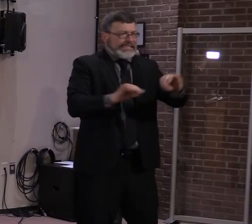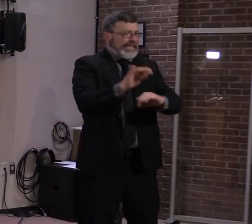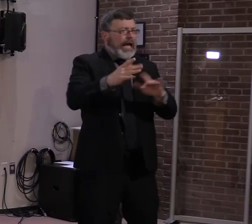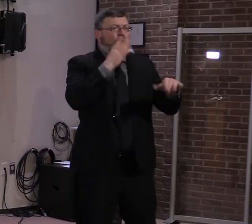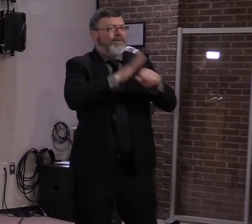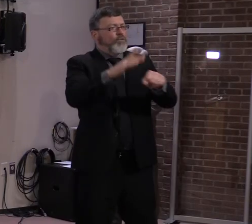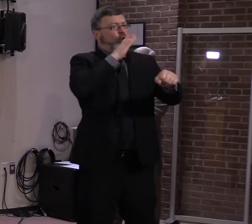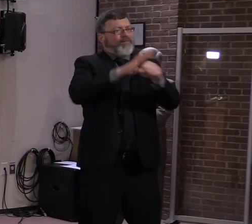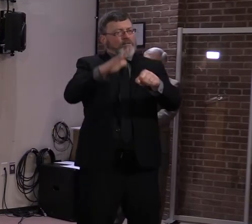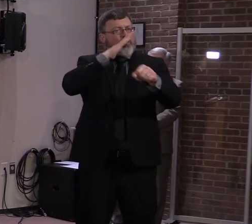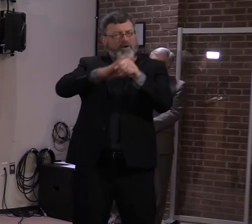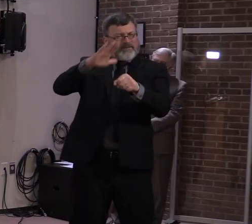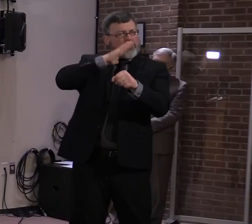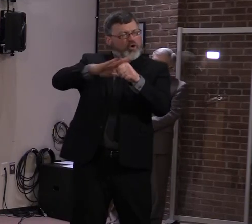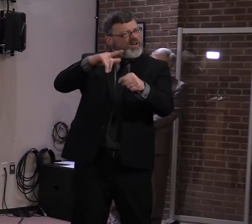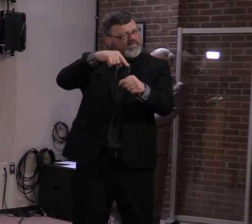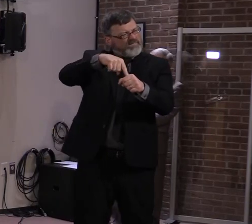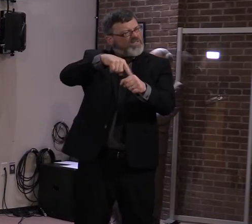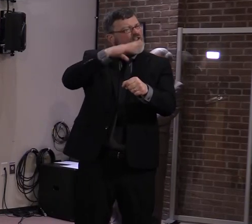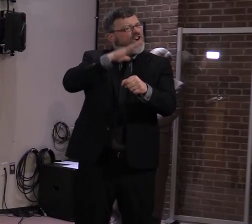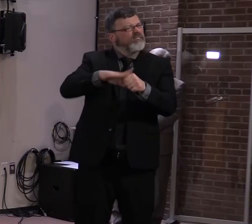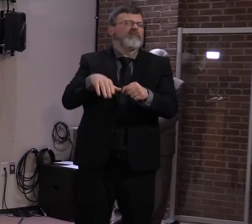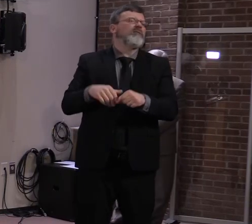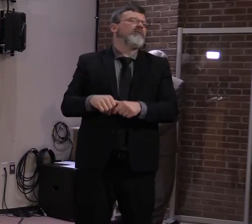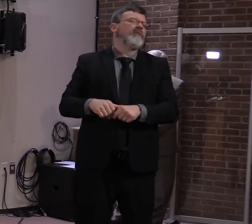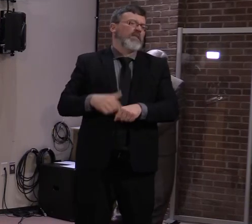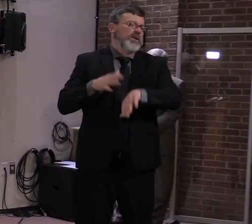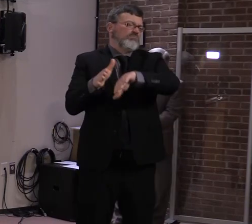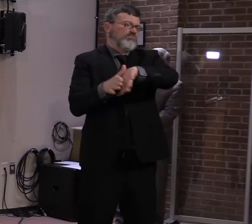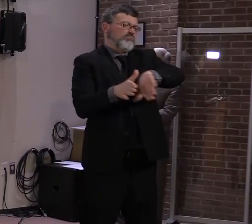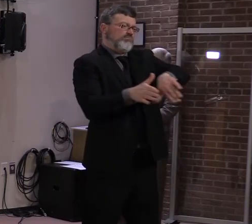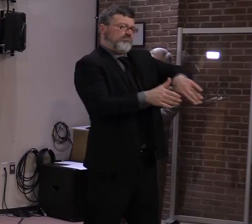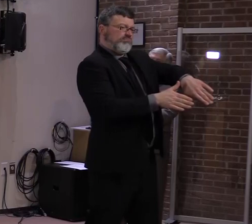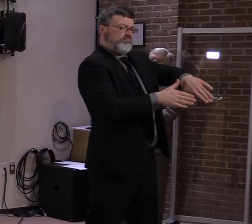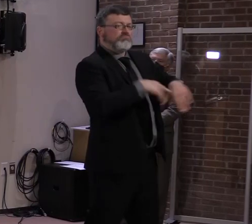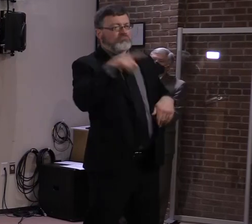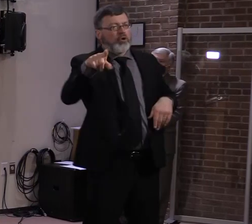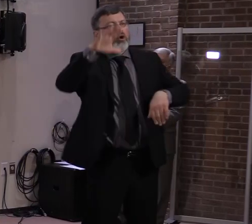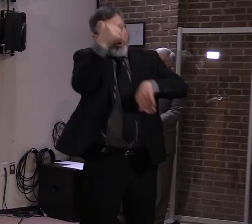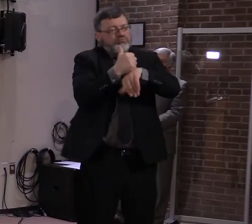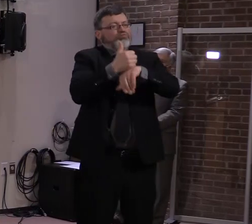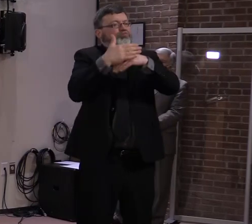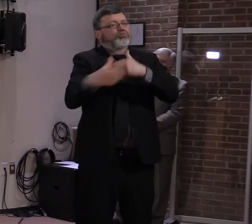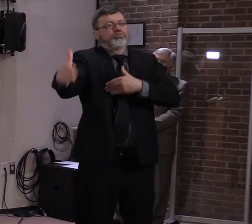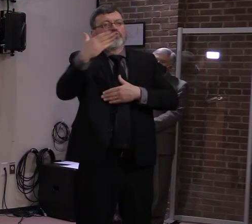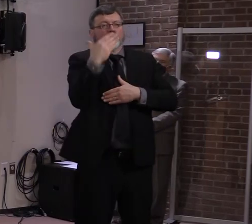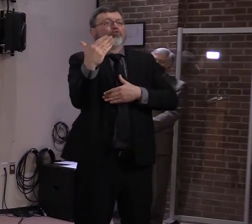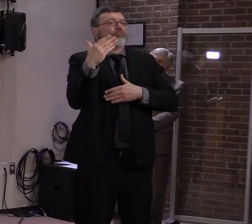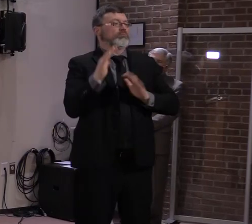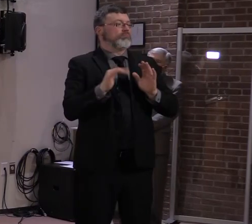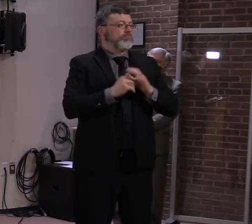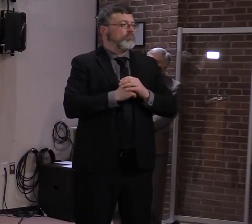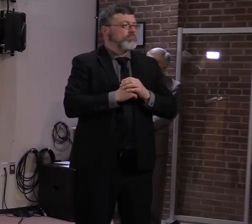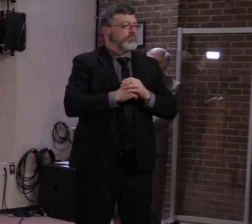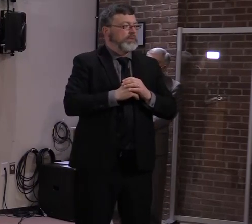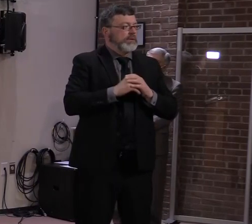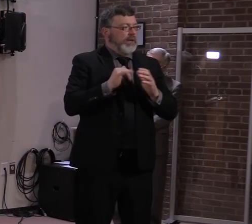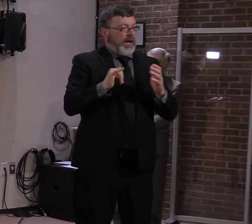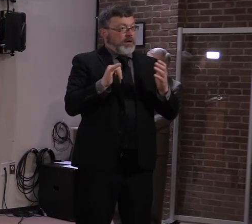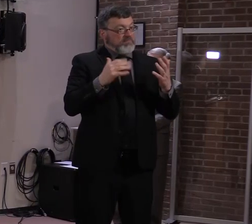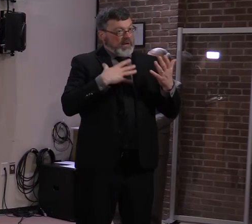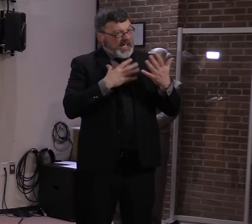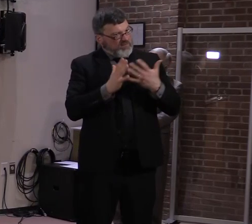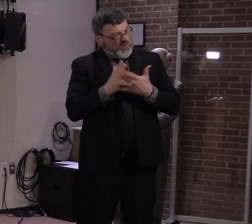things, climate change mitigation. I mean, we agree on all of those. So